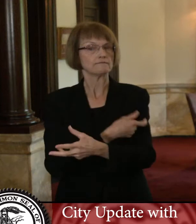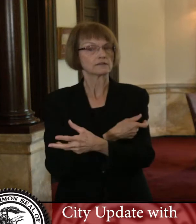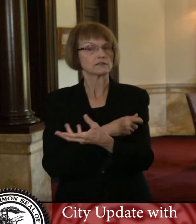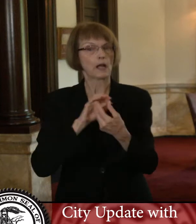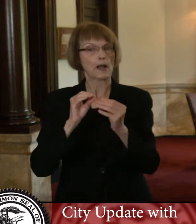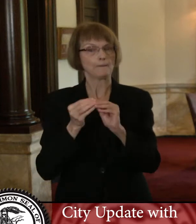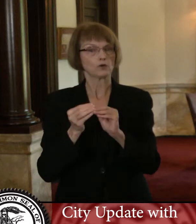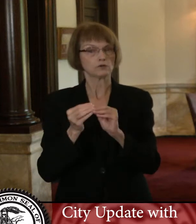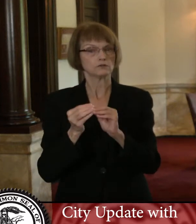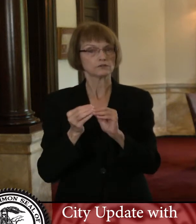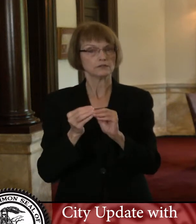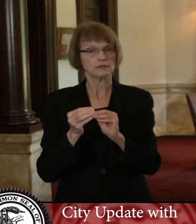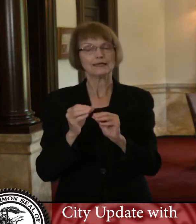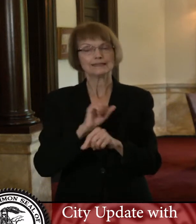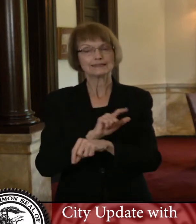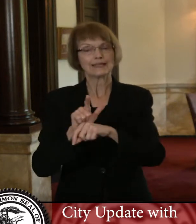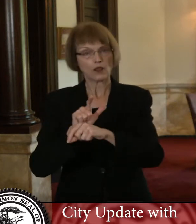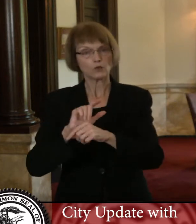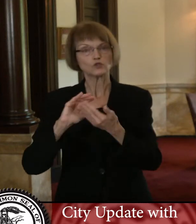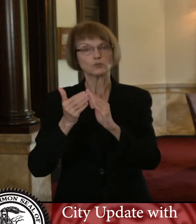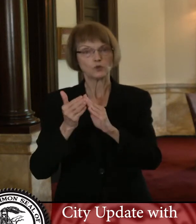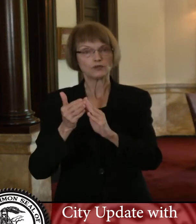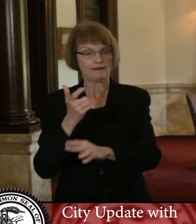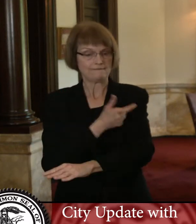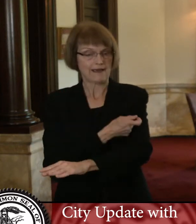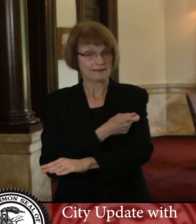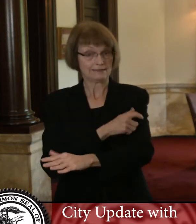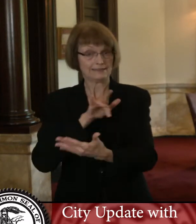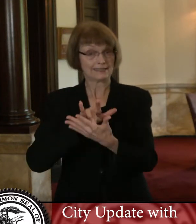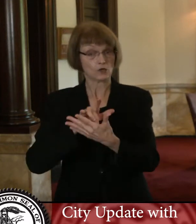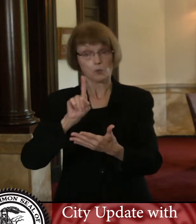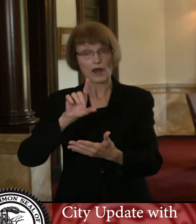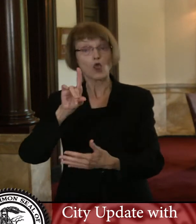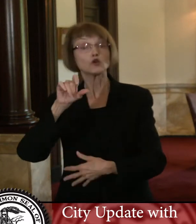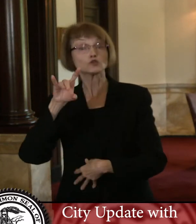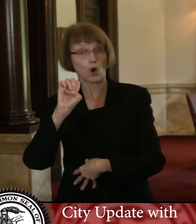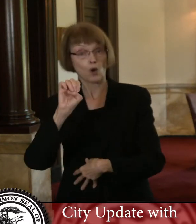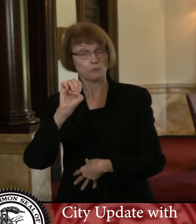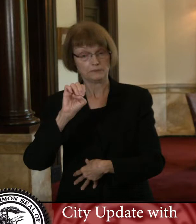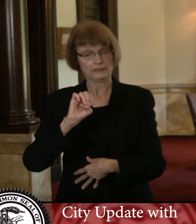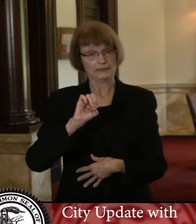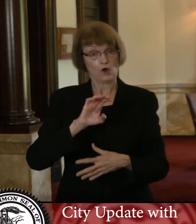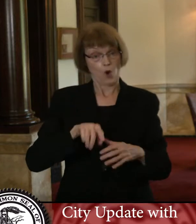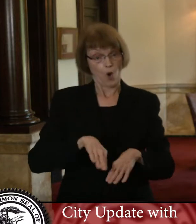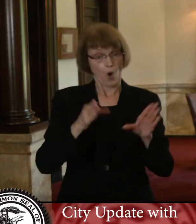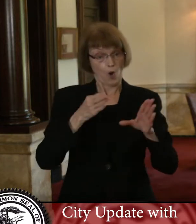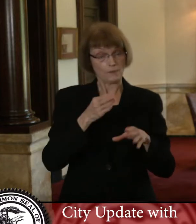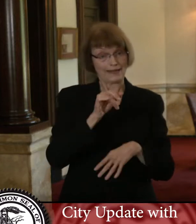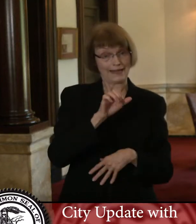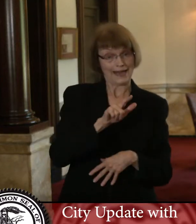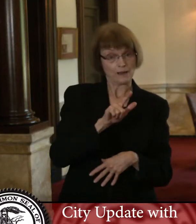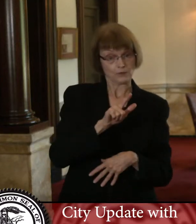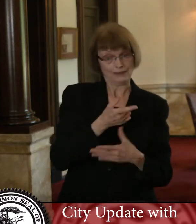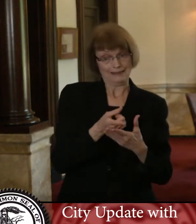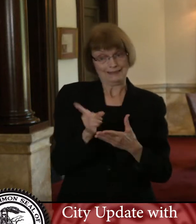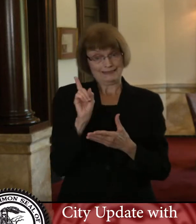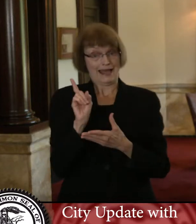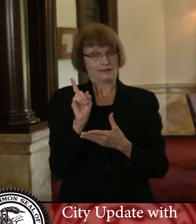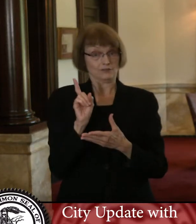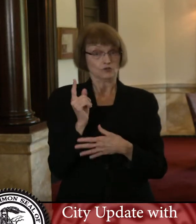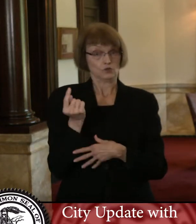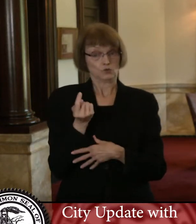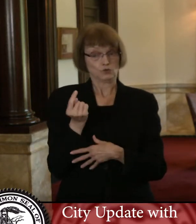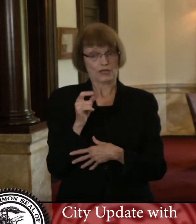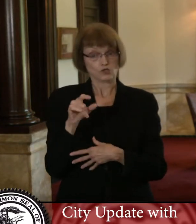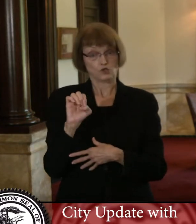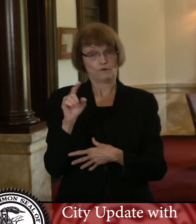the St. Louis Community Vaccine Center at the Dome, which started in April and closed this past Tuesday, June 1st.